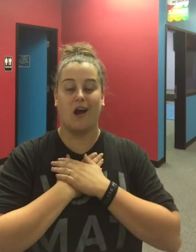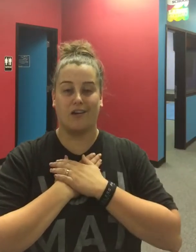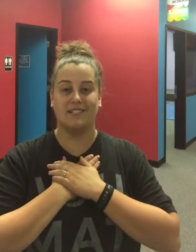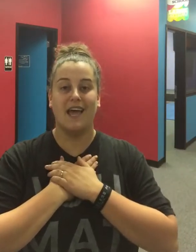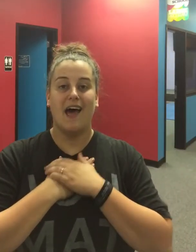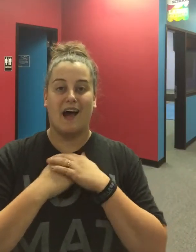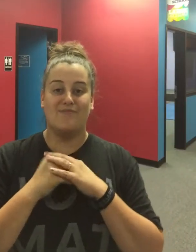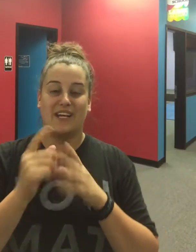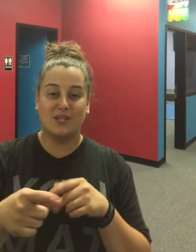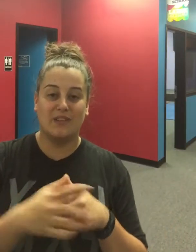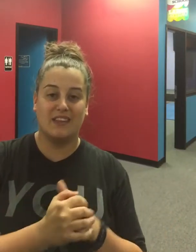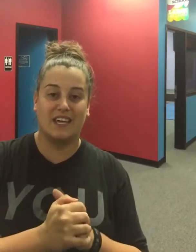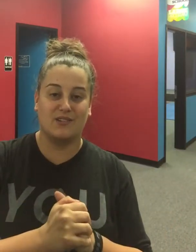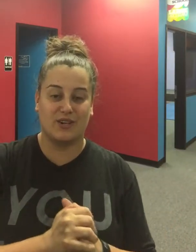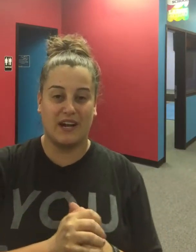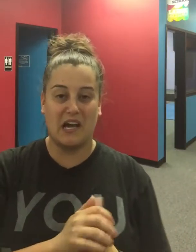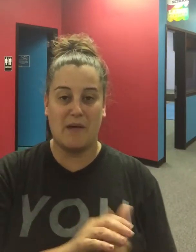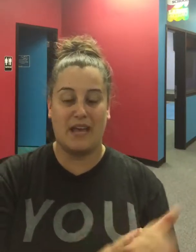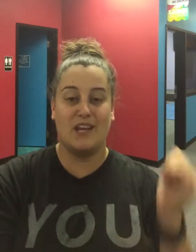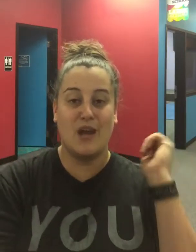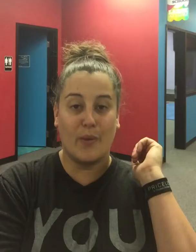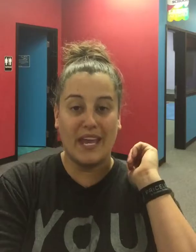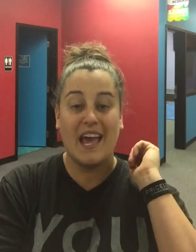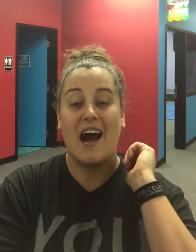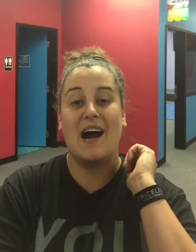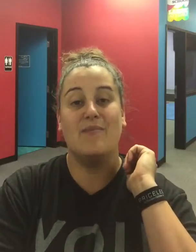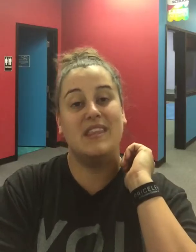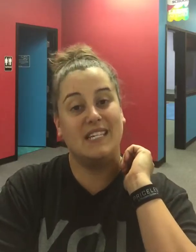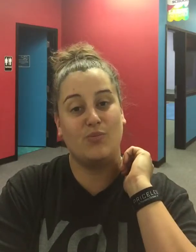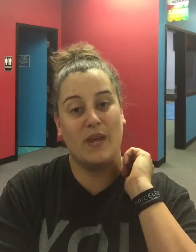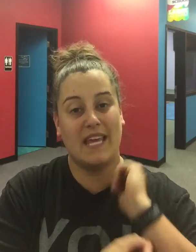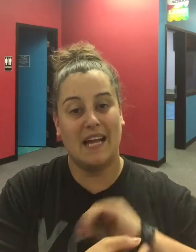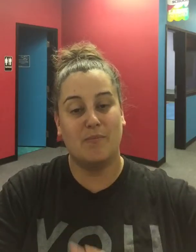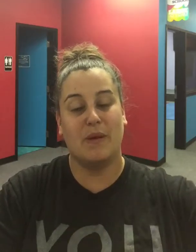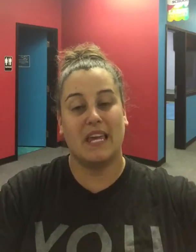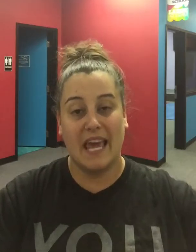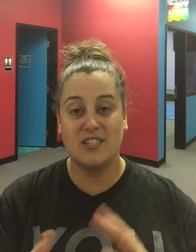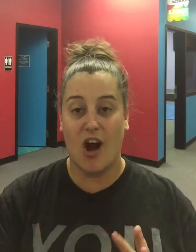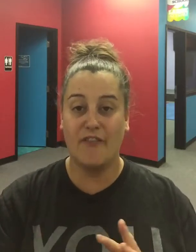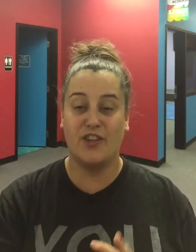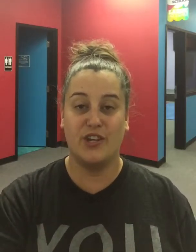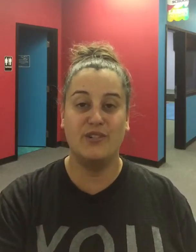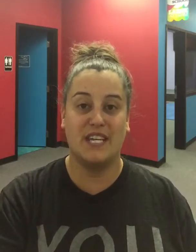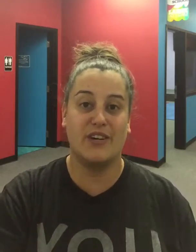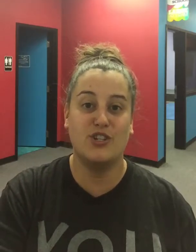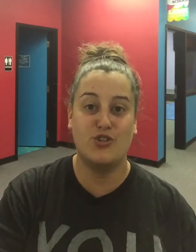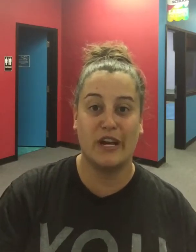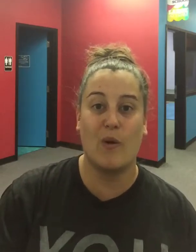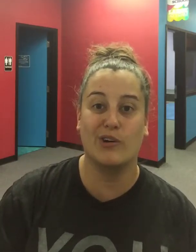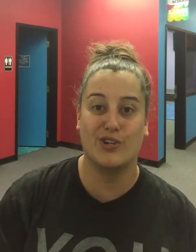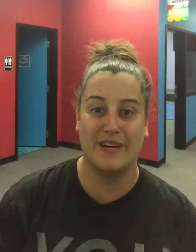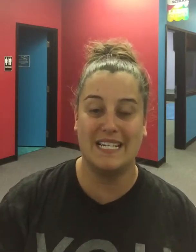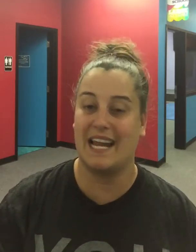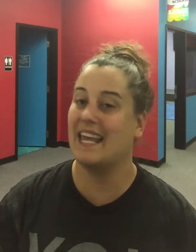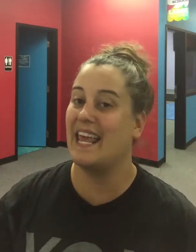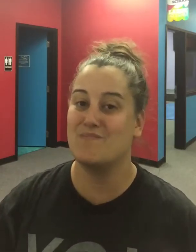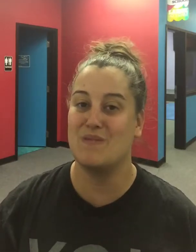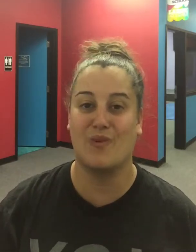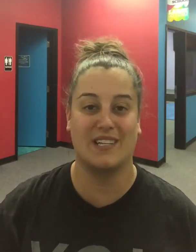heart. That's the one that the kiddos are going to come in knowing. This weekend kicks off the new series, Trick or Treat, and I can't be more